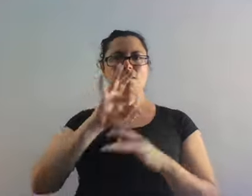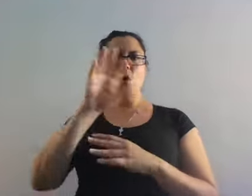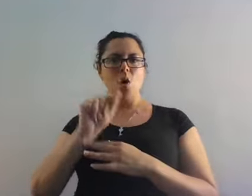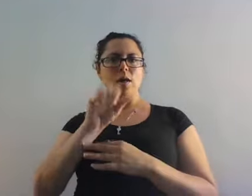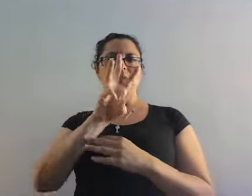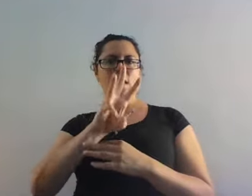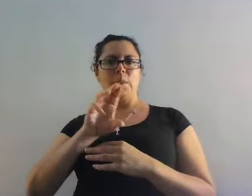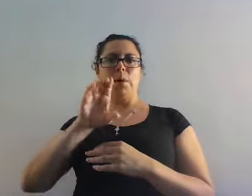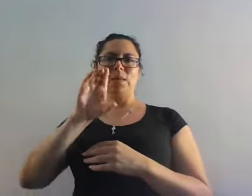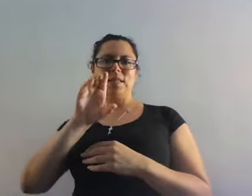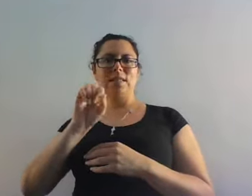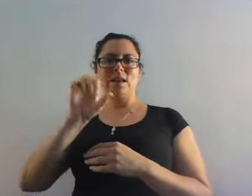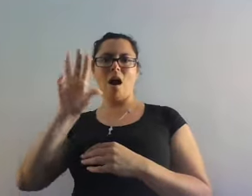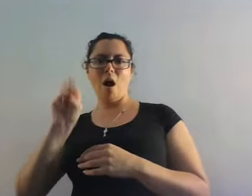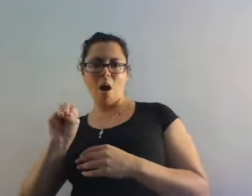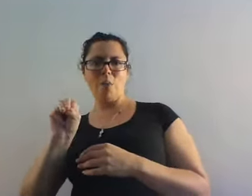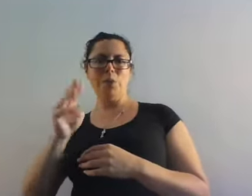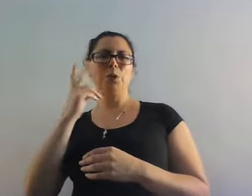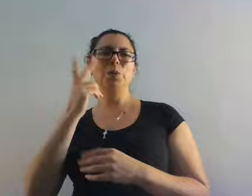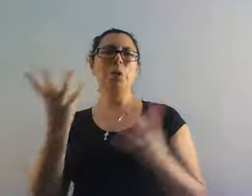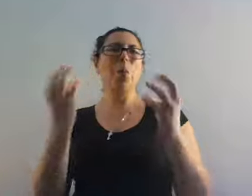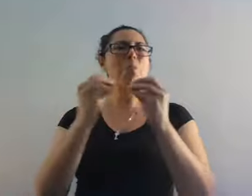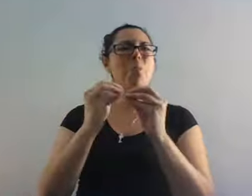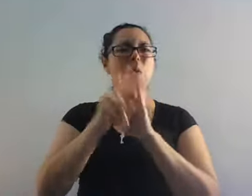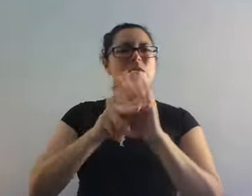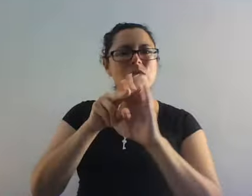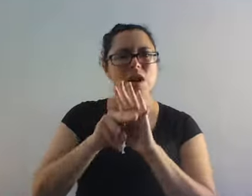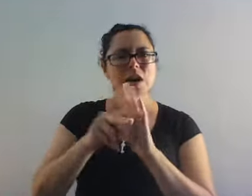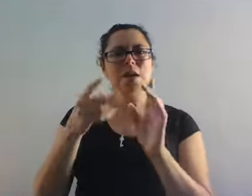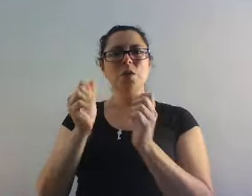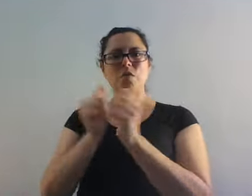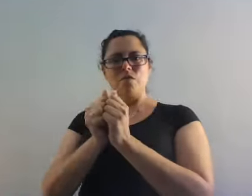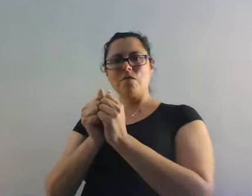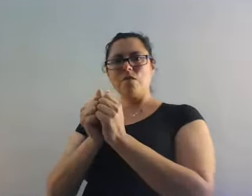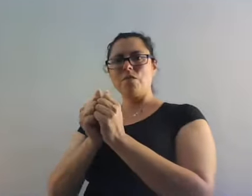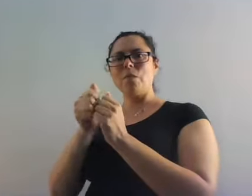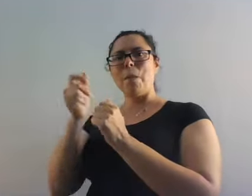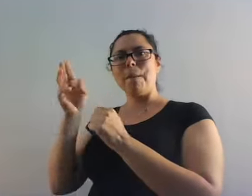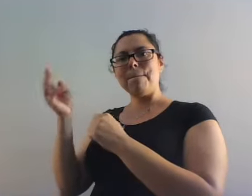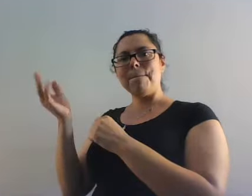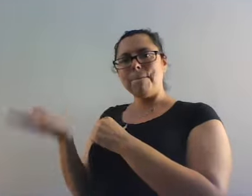more videos of Michael, and our contact information will be there. Thanks for your time.